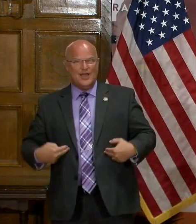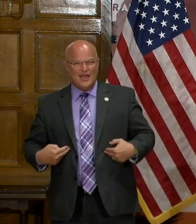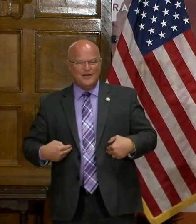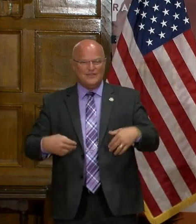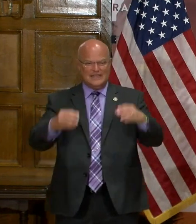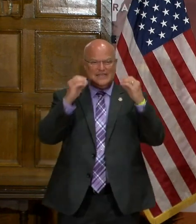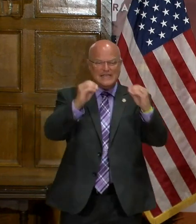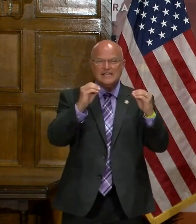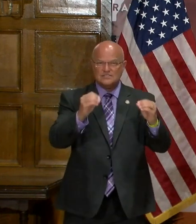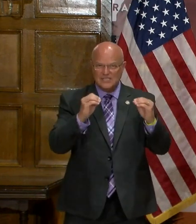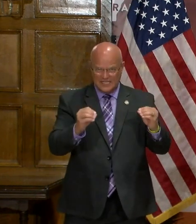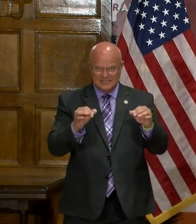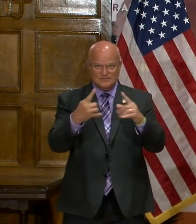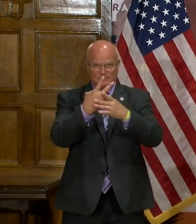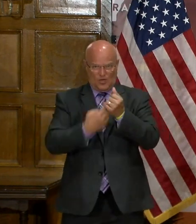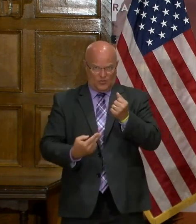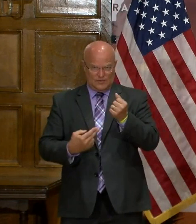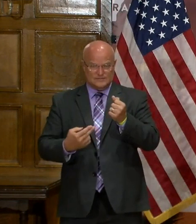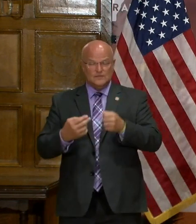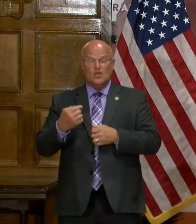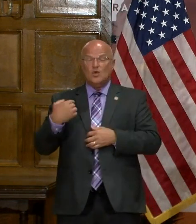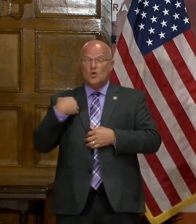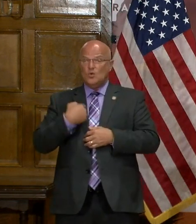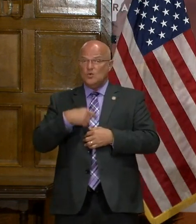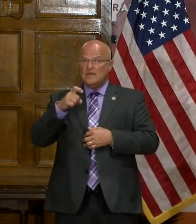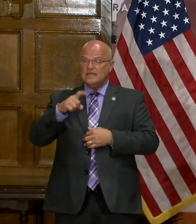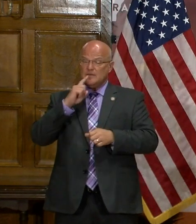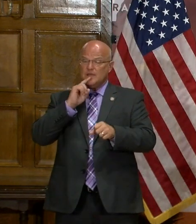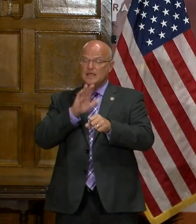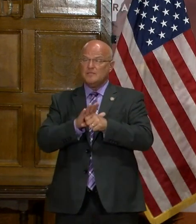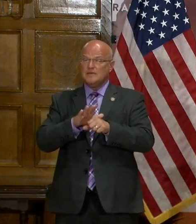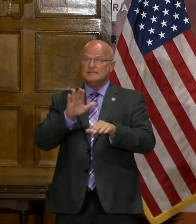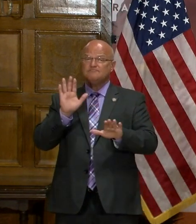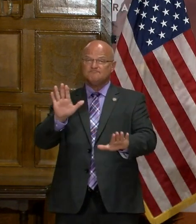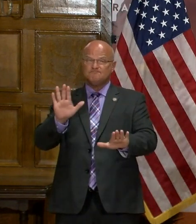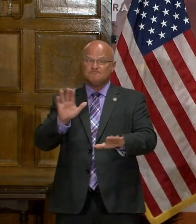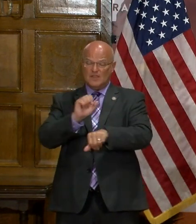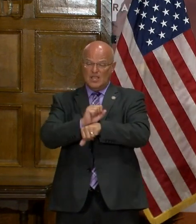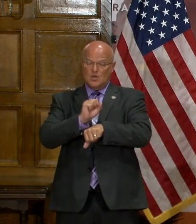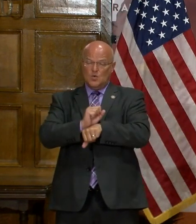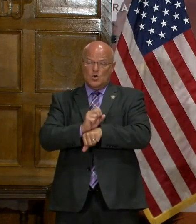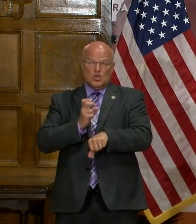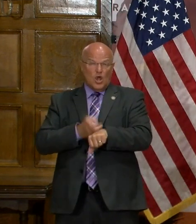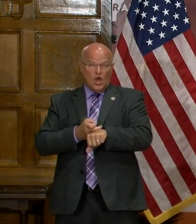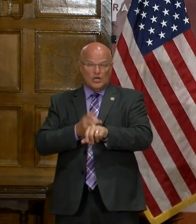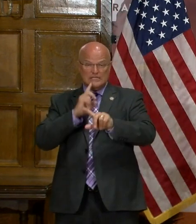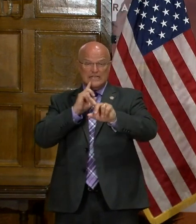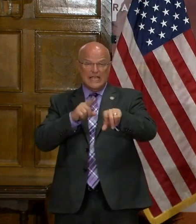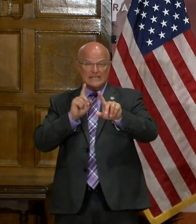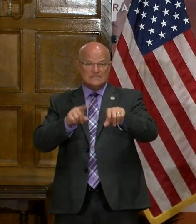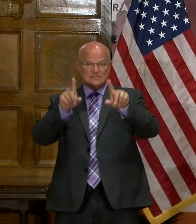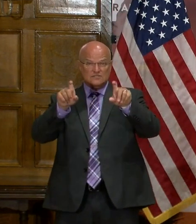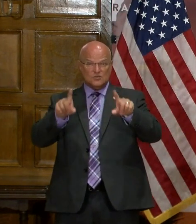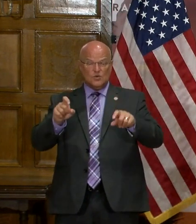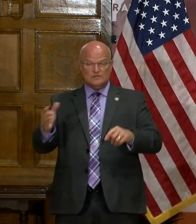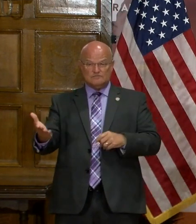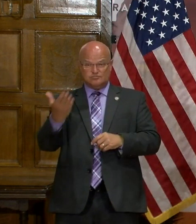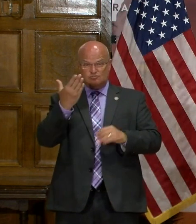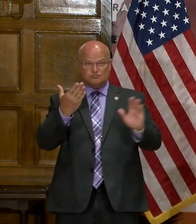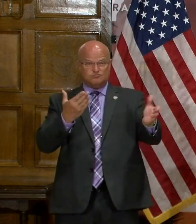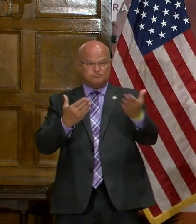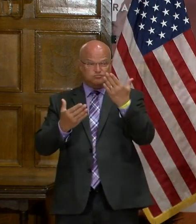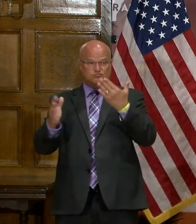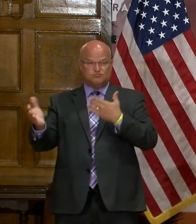as their education. And so we need to be committed. We need to be working hard to answer the questions that are out there that are